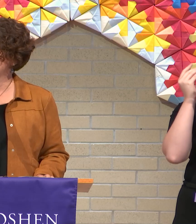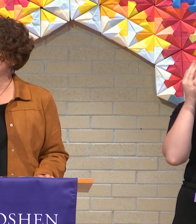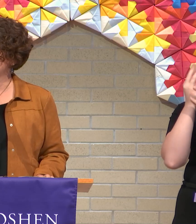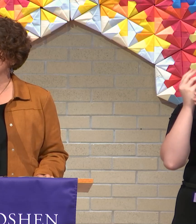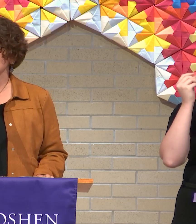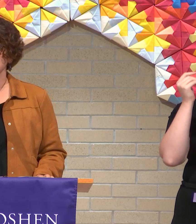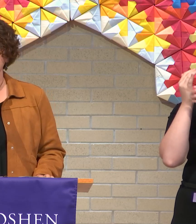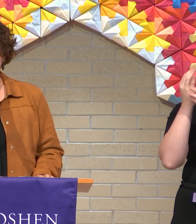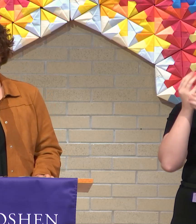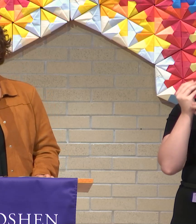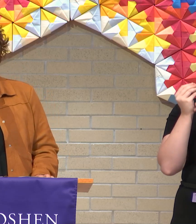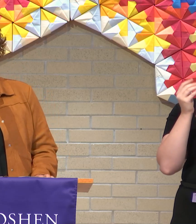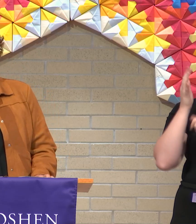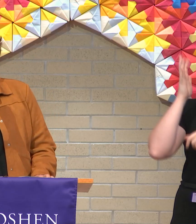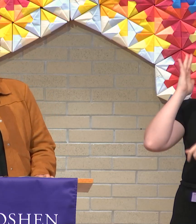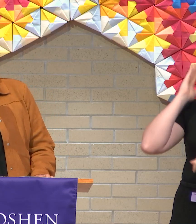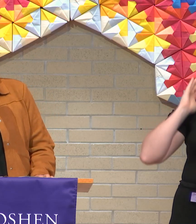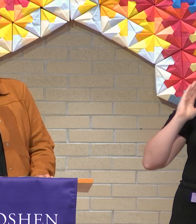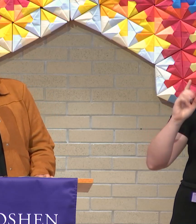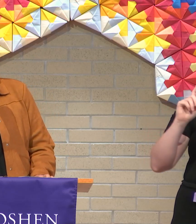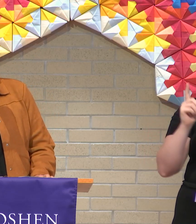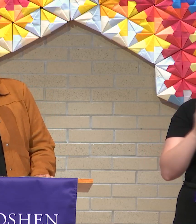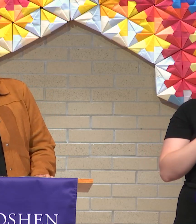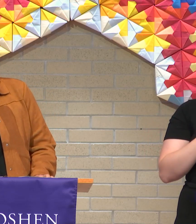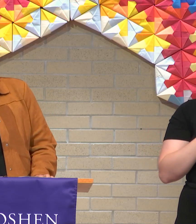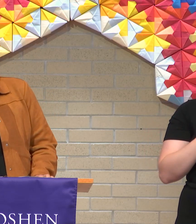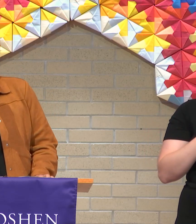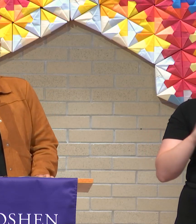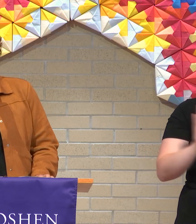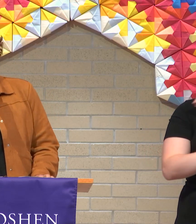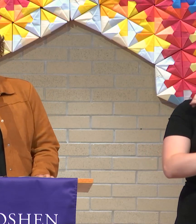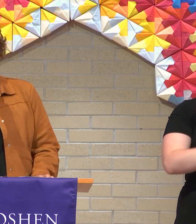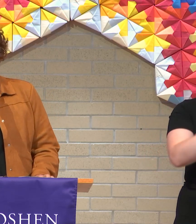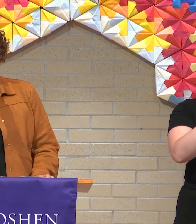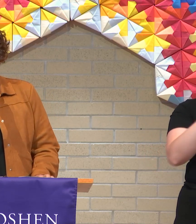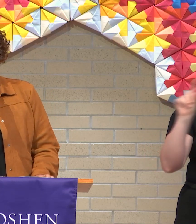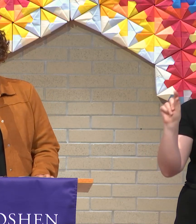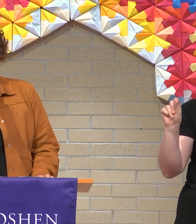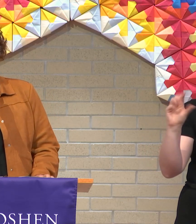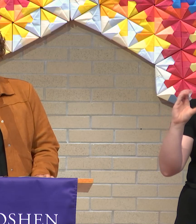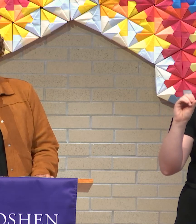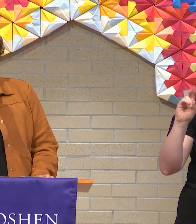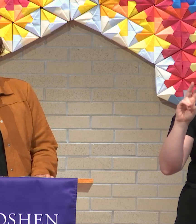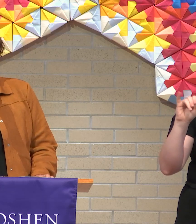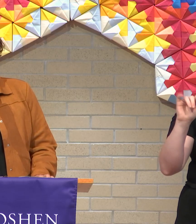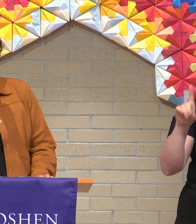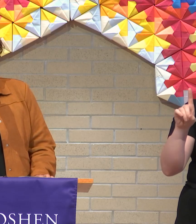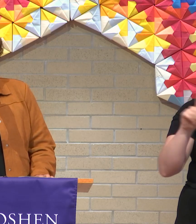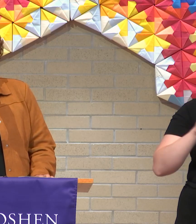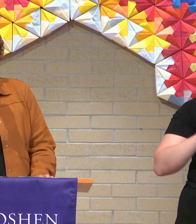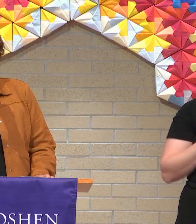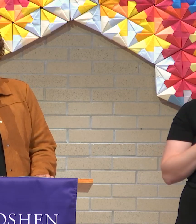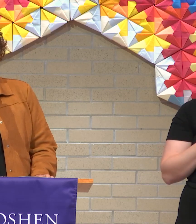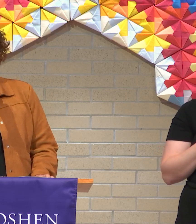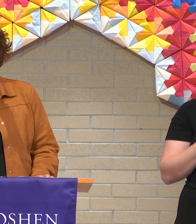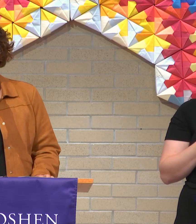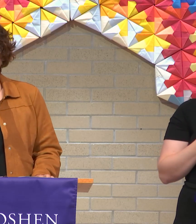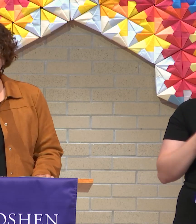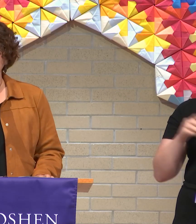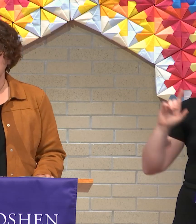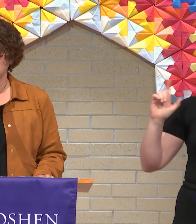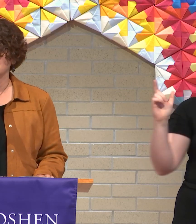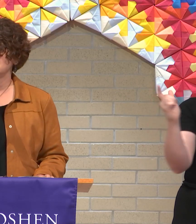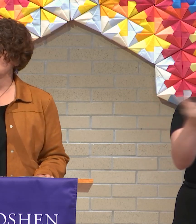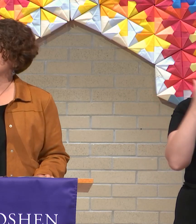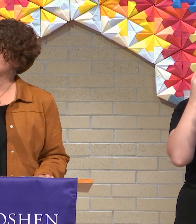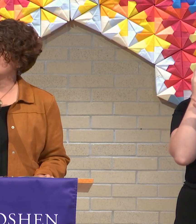year doing this was the fall of 2020, when COVID was unfolding and we were all trying to figure